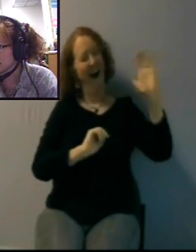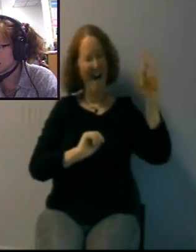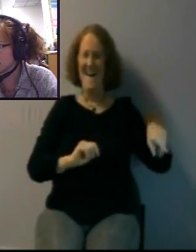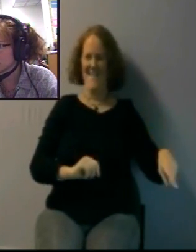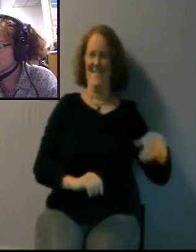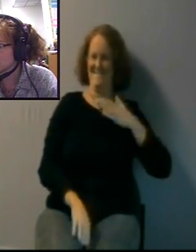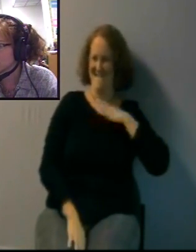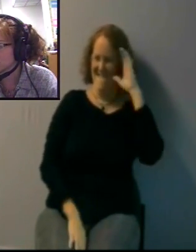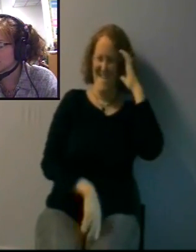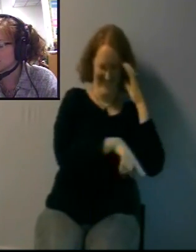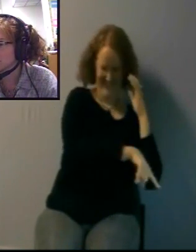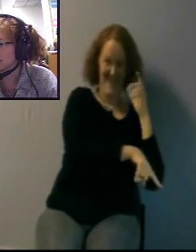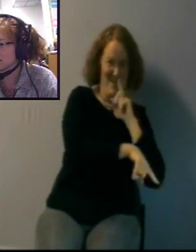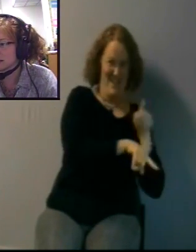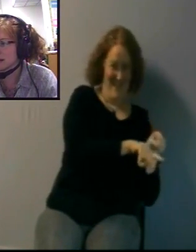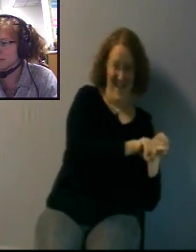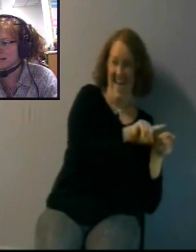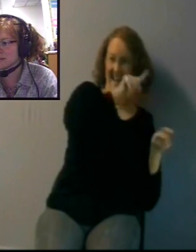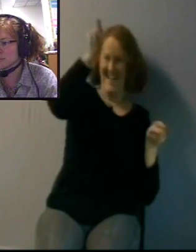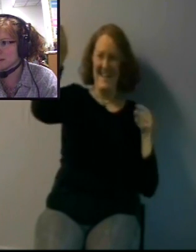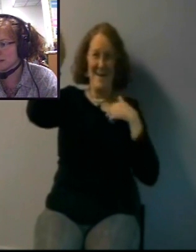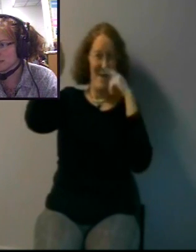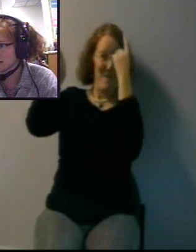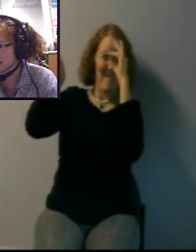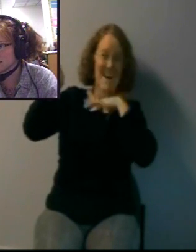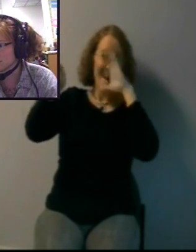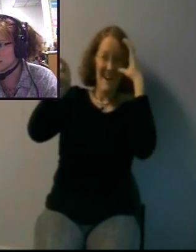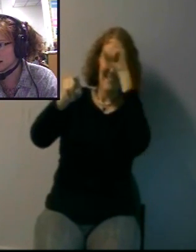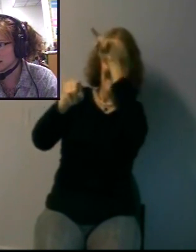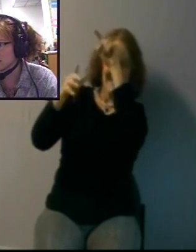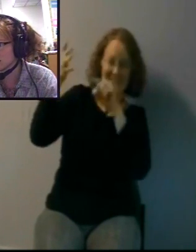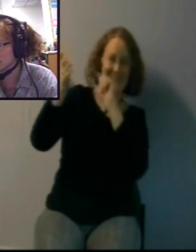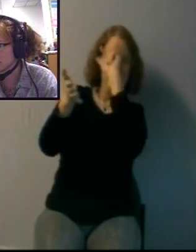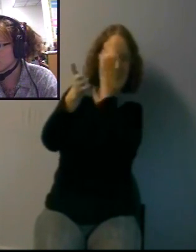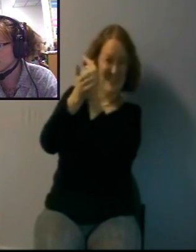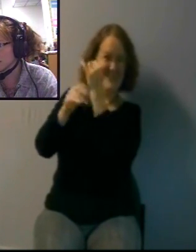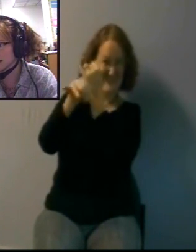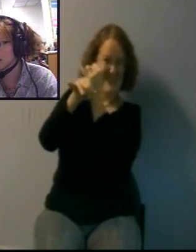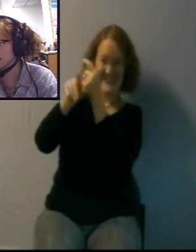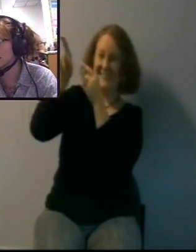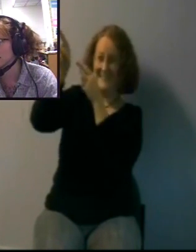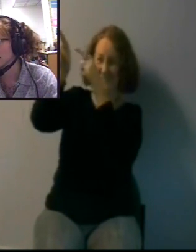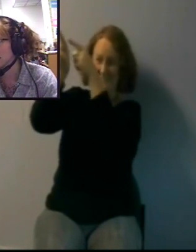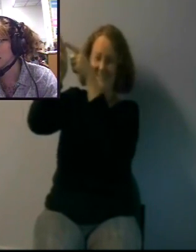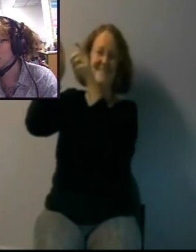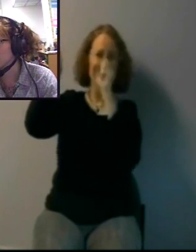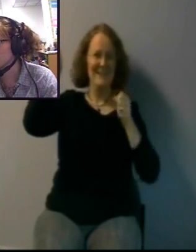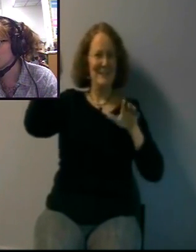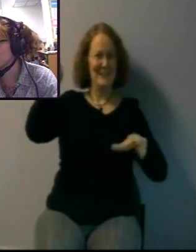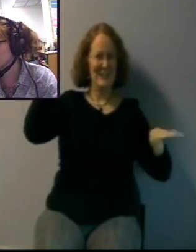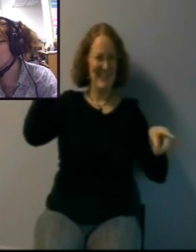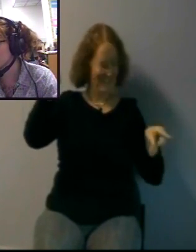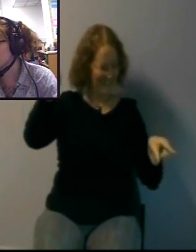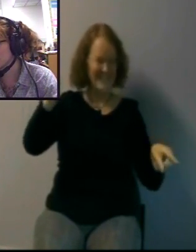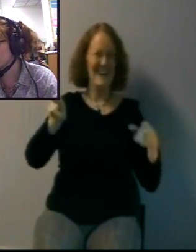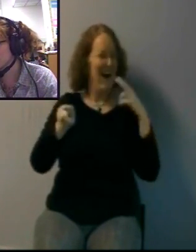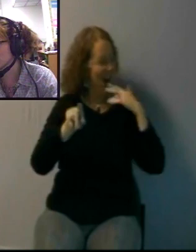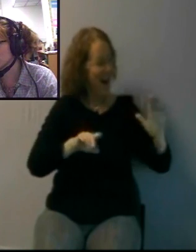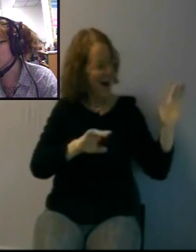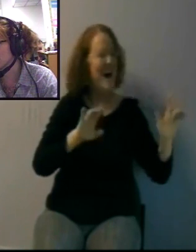and so while I was there, I met some of my relatives, and there's this little boy. He's my cousin's son,